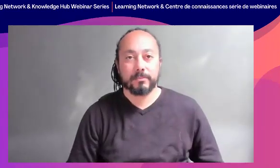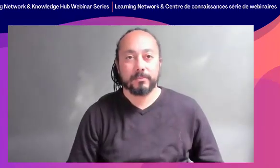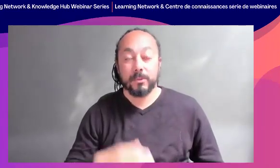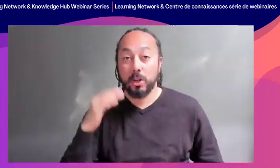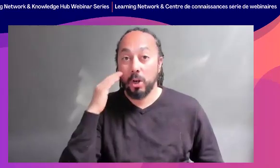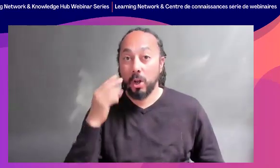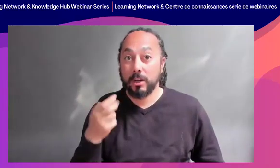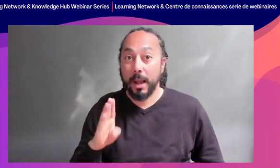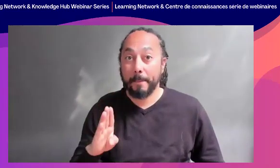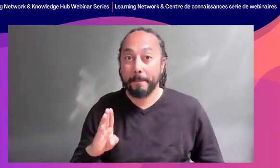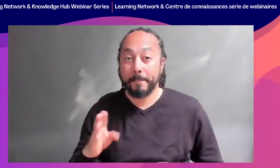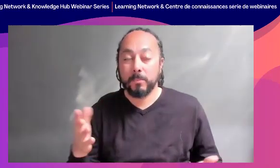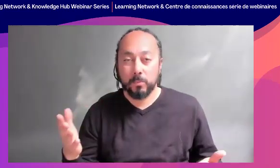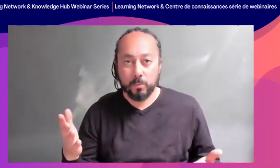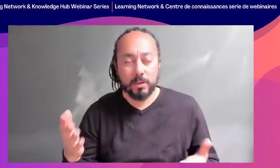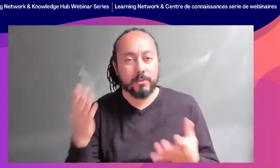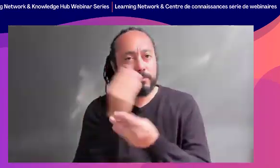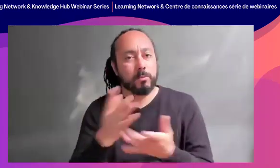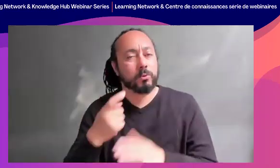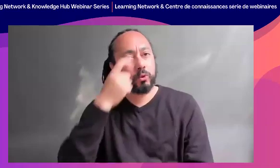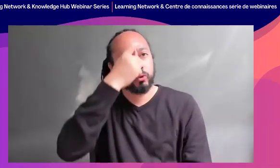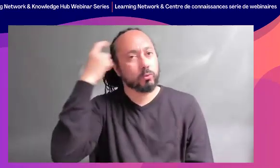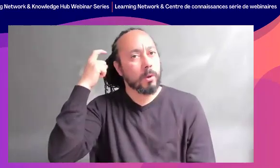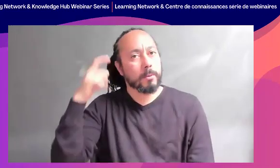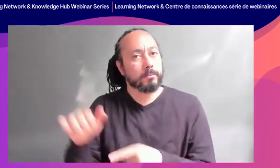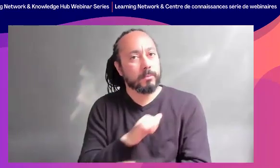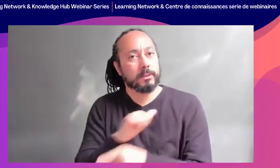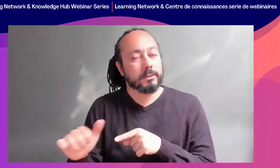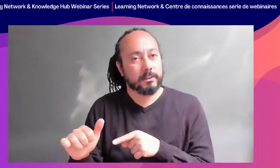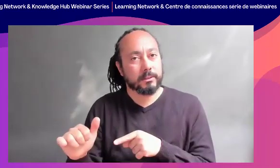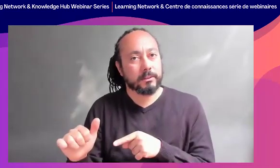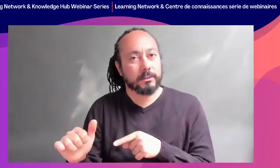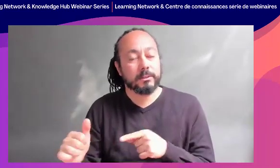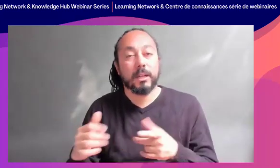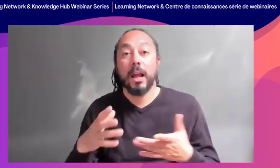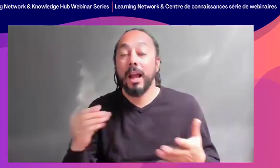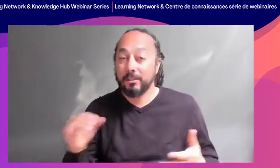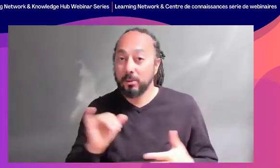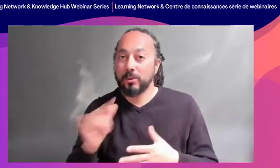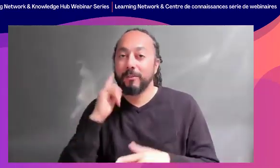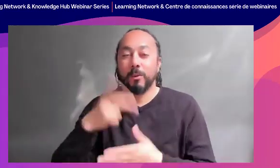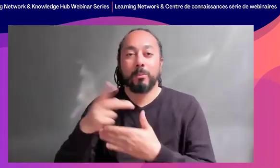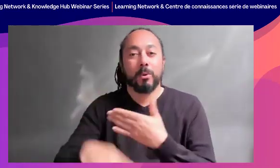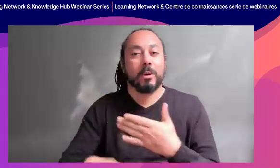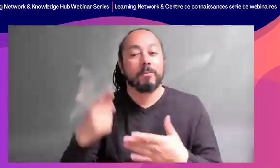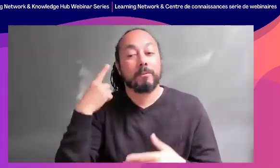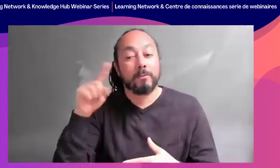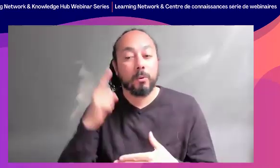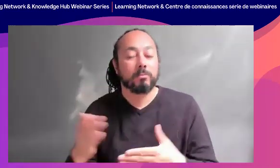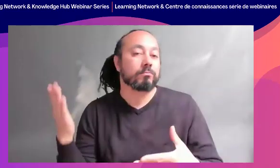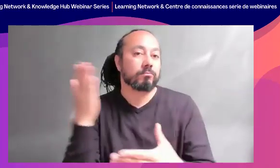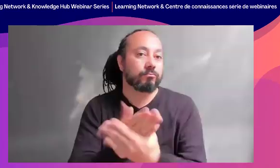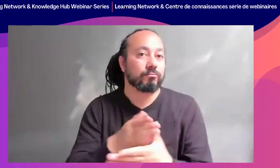trauma and violence-informed community of practice for projects connecting intervention programming and research for people